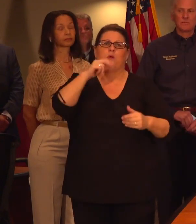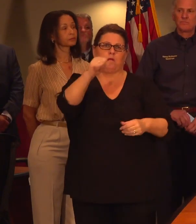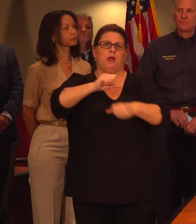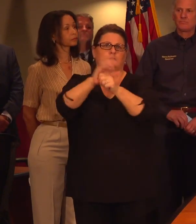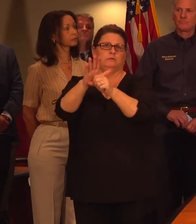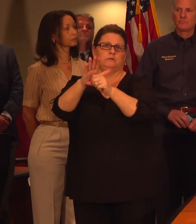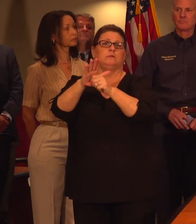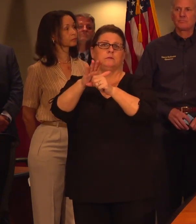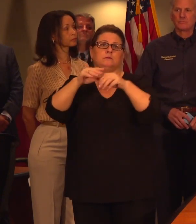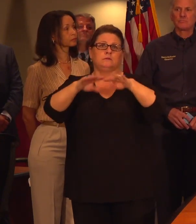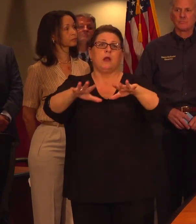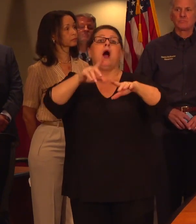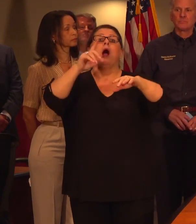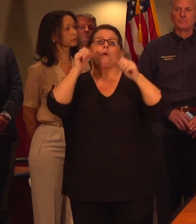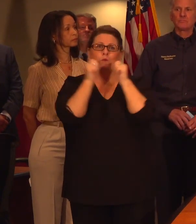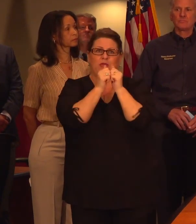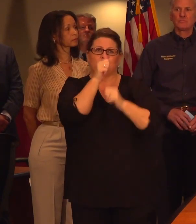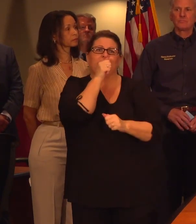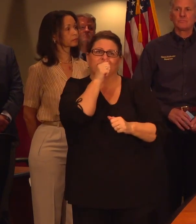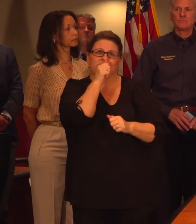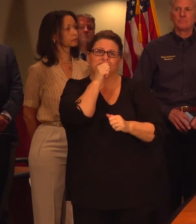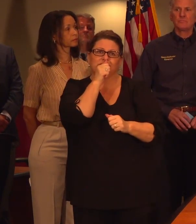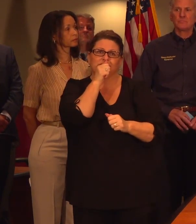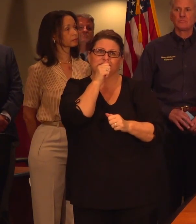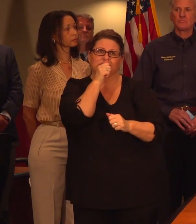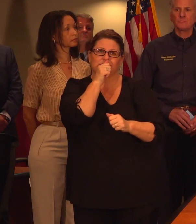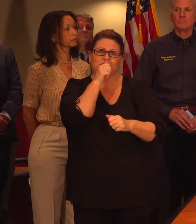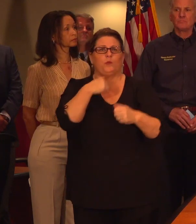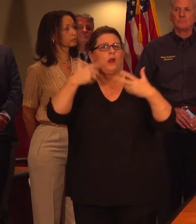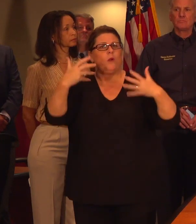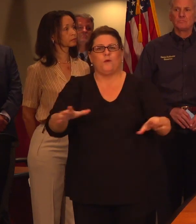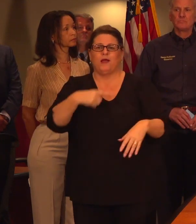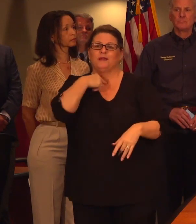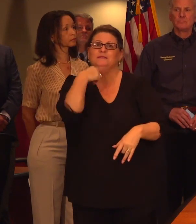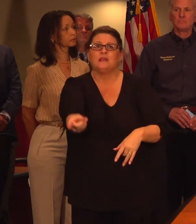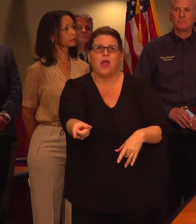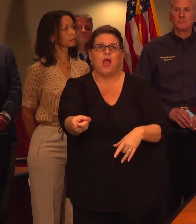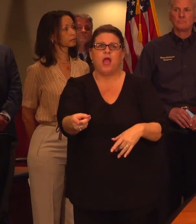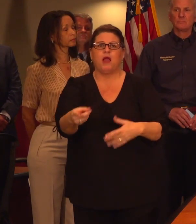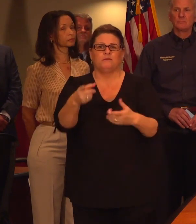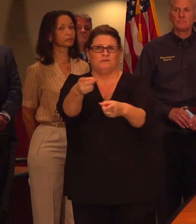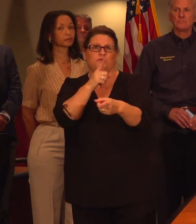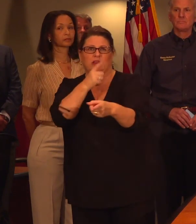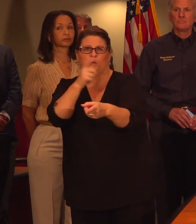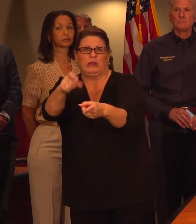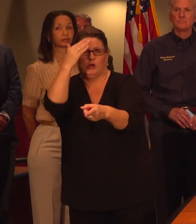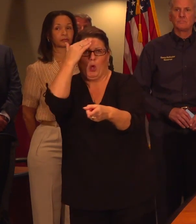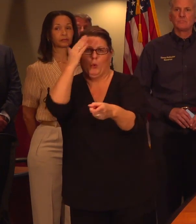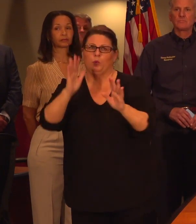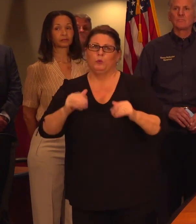very secure way, so that we're not just handing anybody a list per se. It would be through a query-based system for those that have a need to